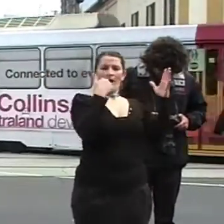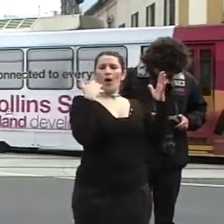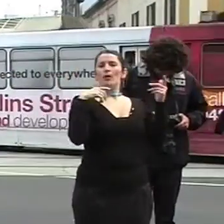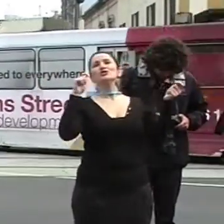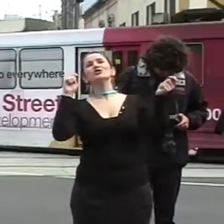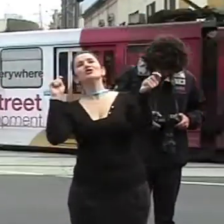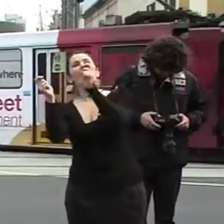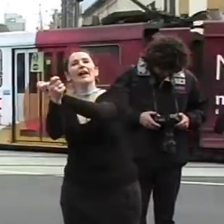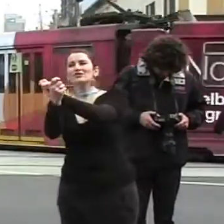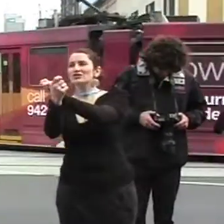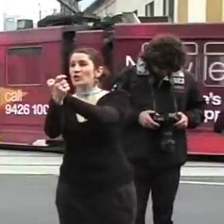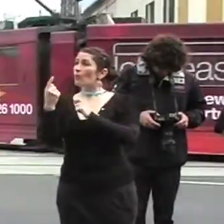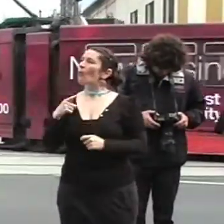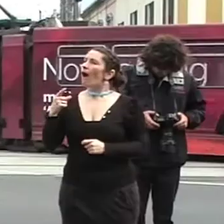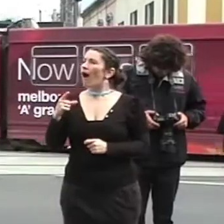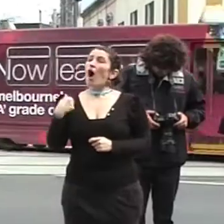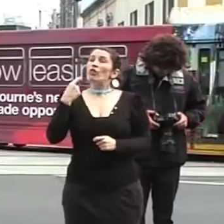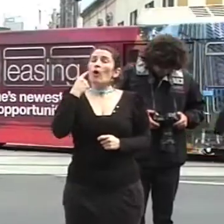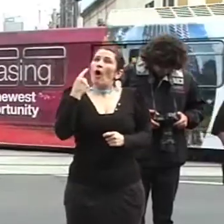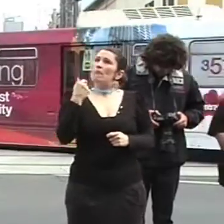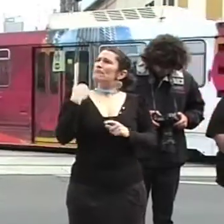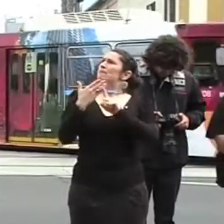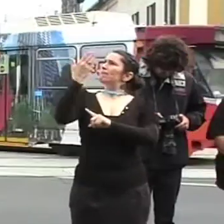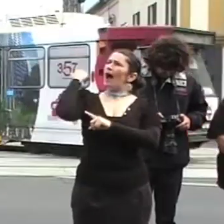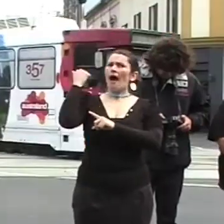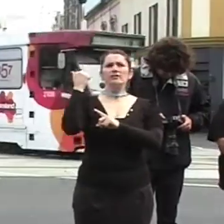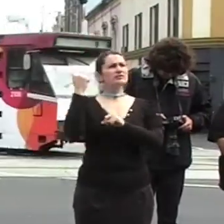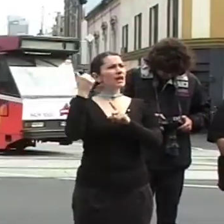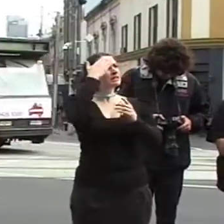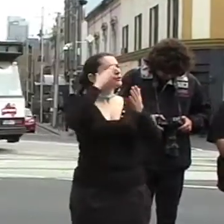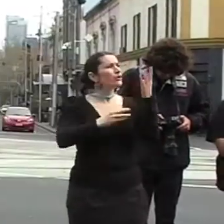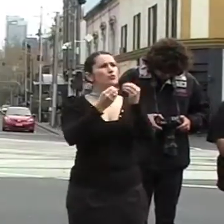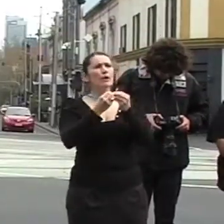performer, it could be something that I would pick up easily. I was wrong.